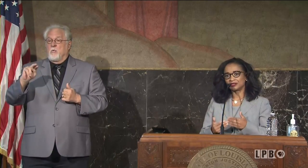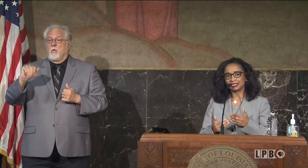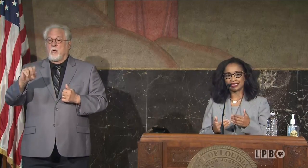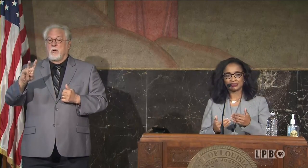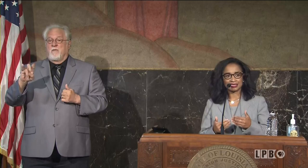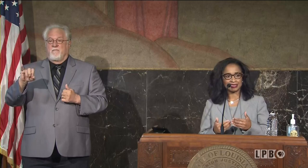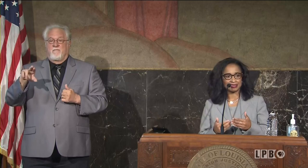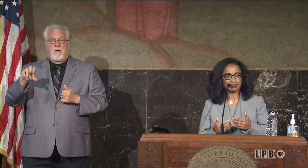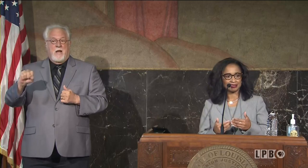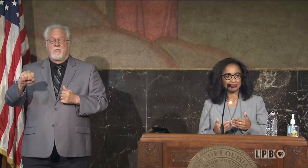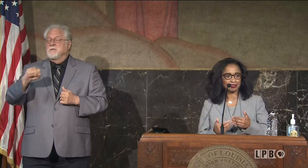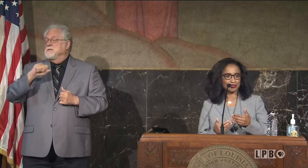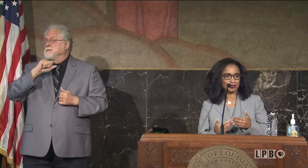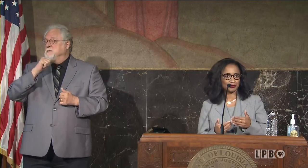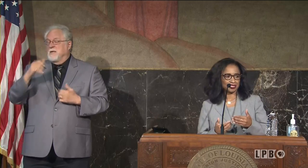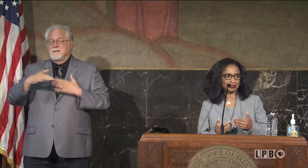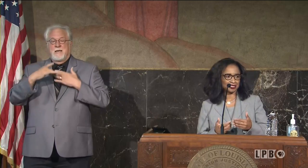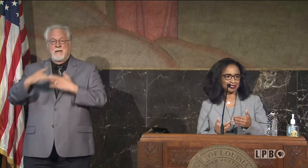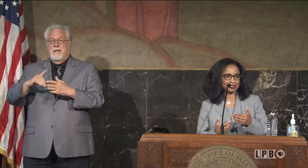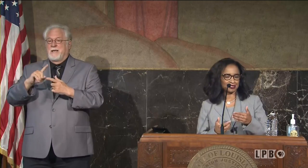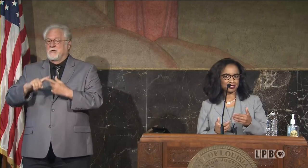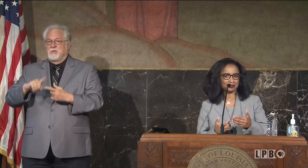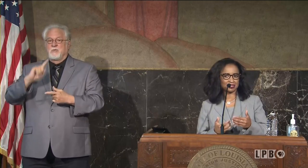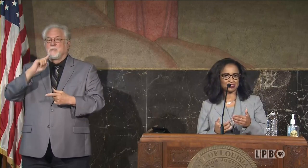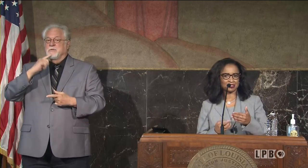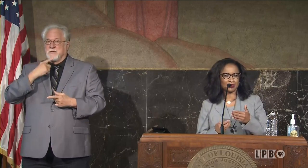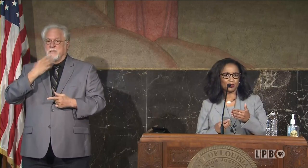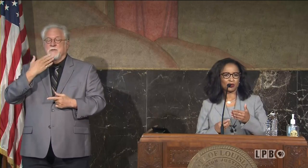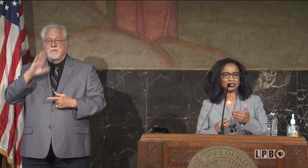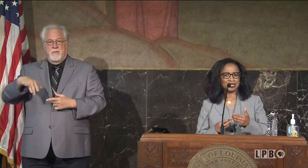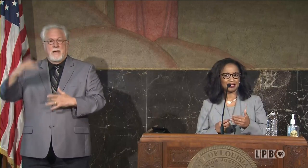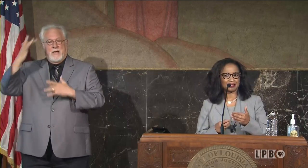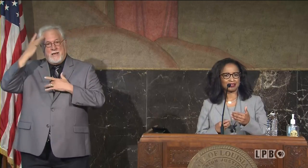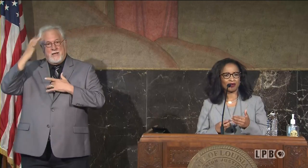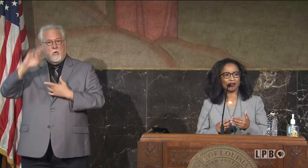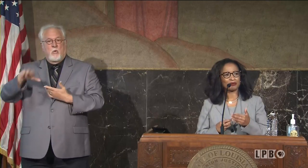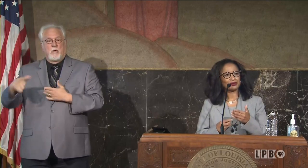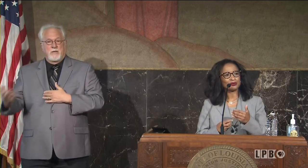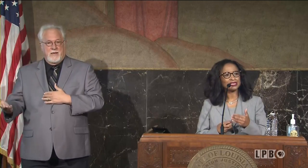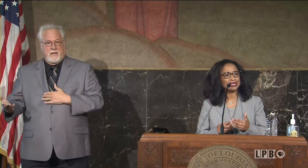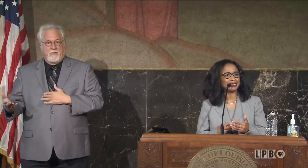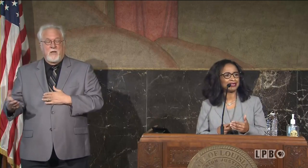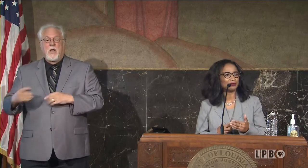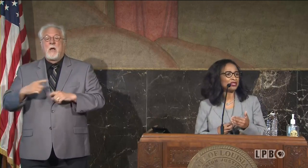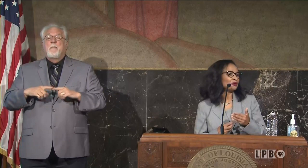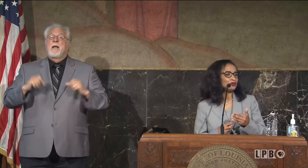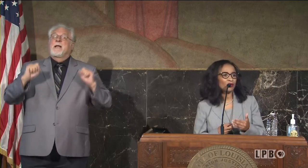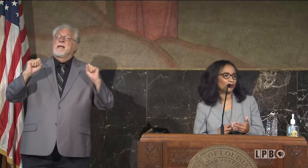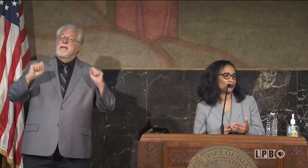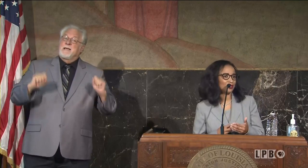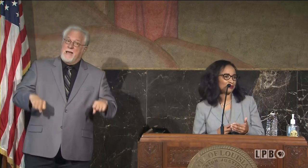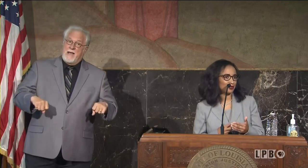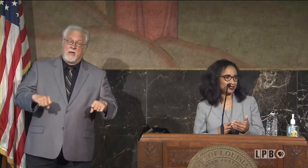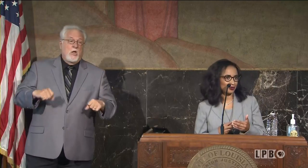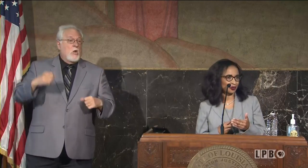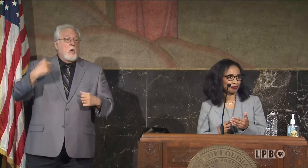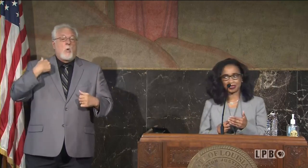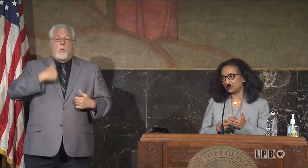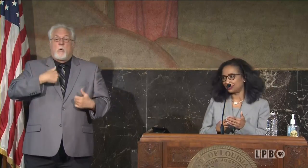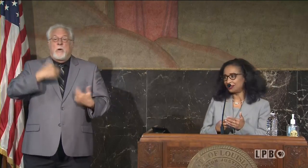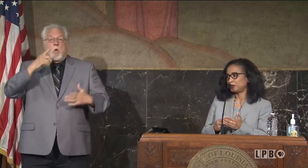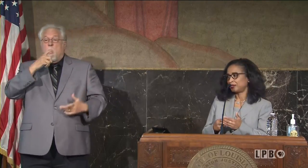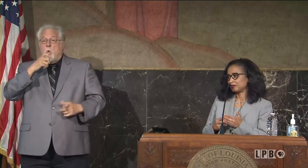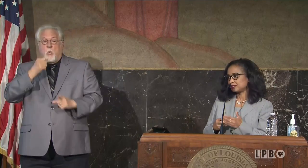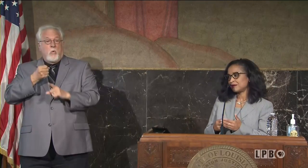diagnosis will not lead to serious illness or death in all, but it really can, and we don't know who that person will